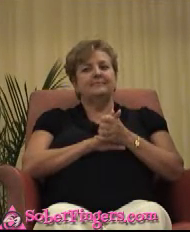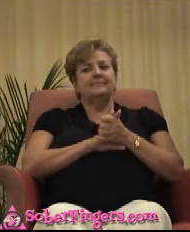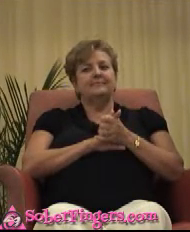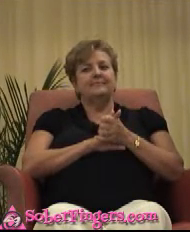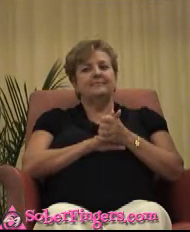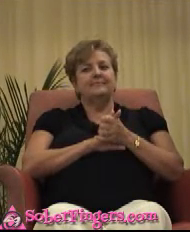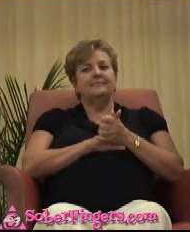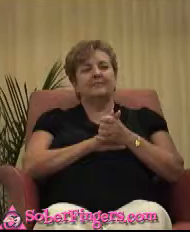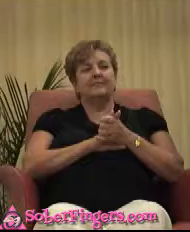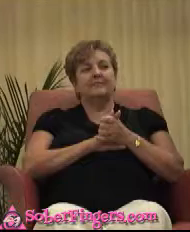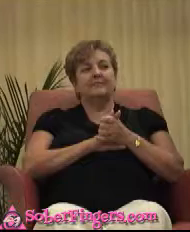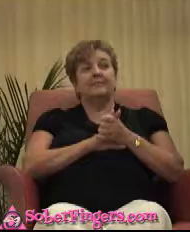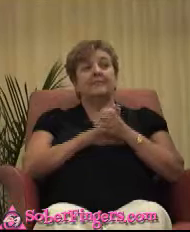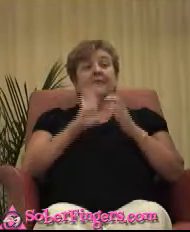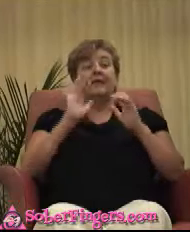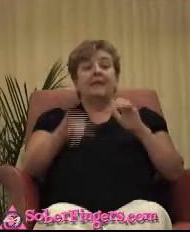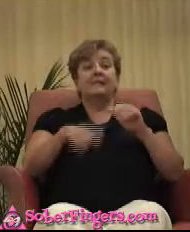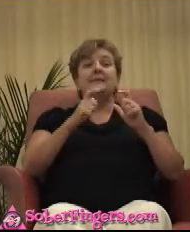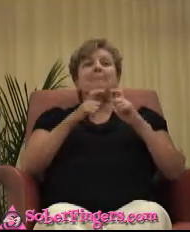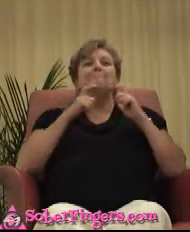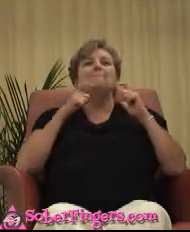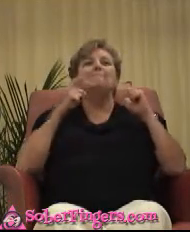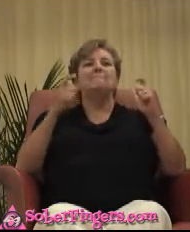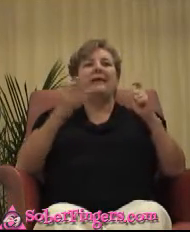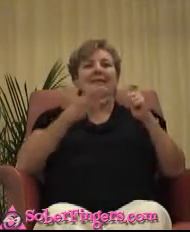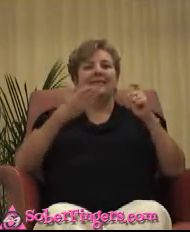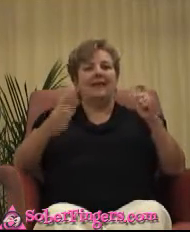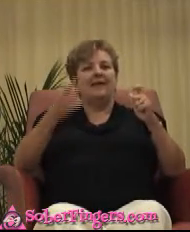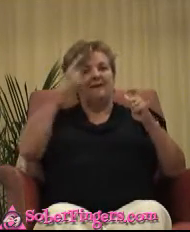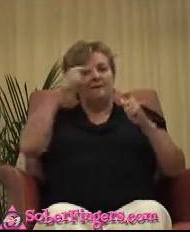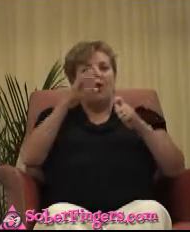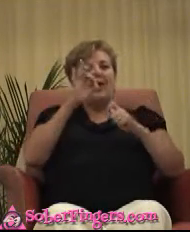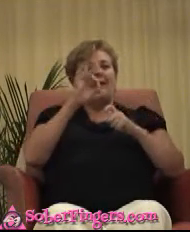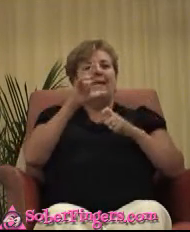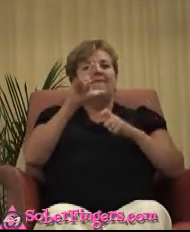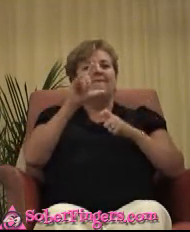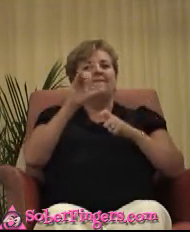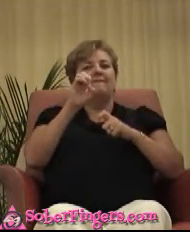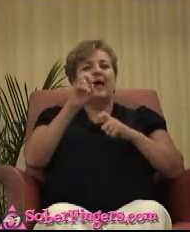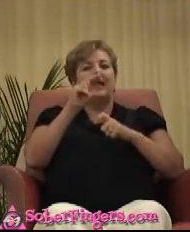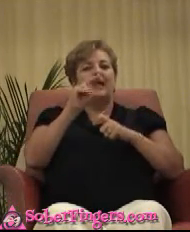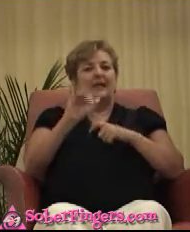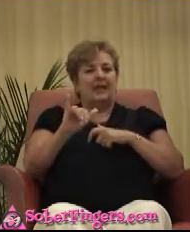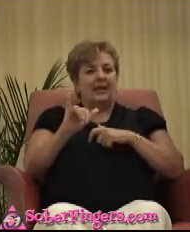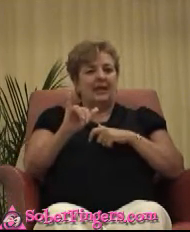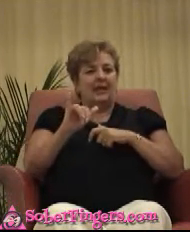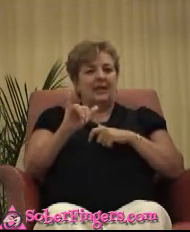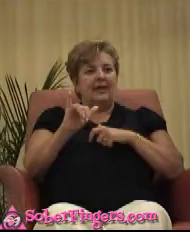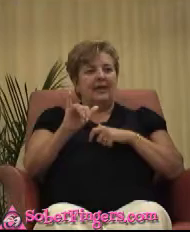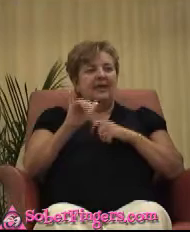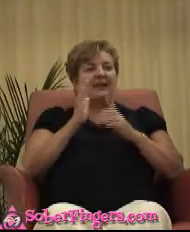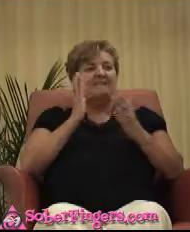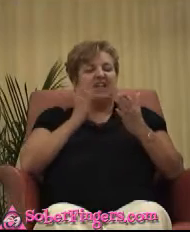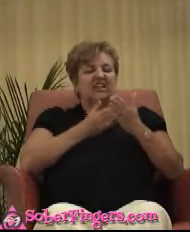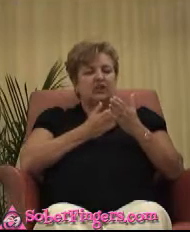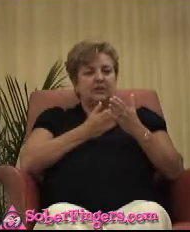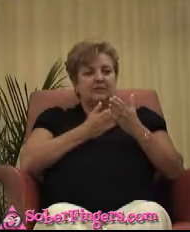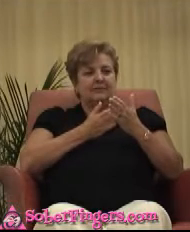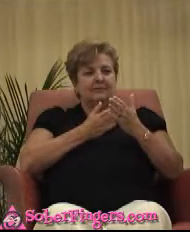That's a huge thing for a federal felony conviction. That just changes life. The second day in